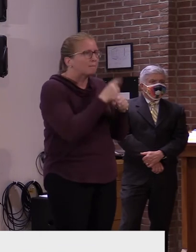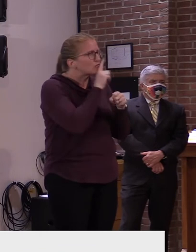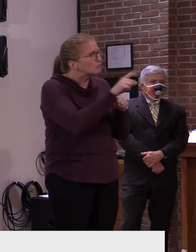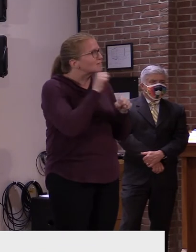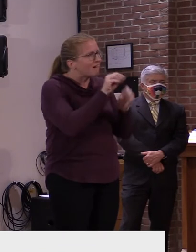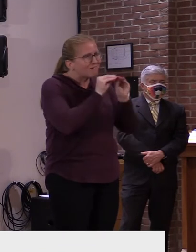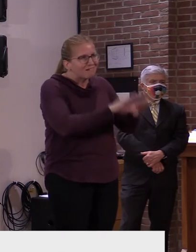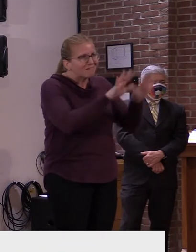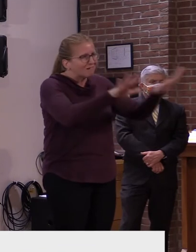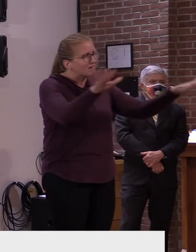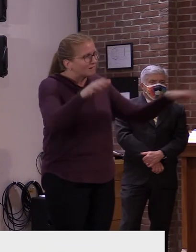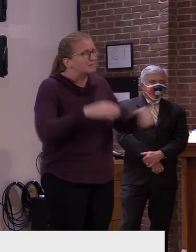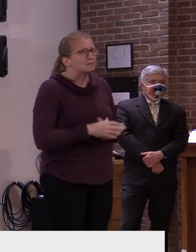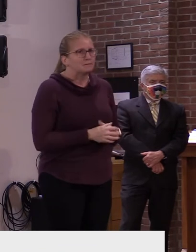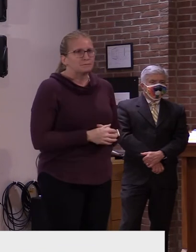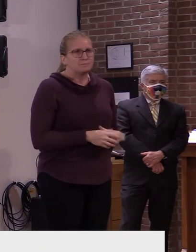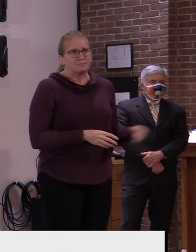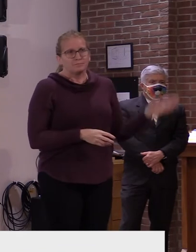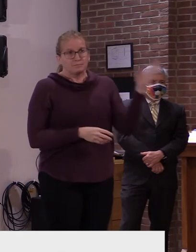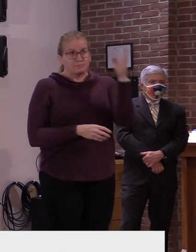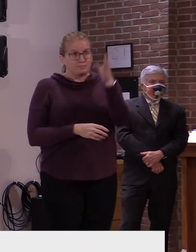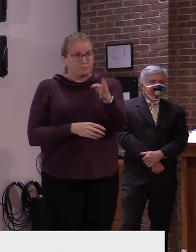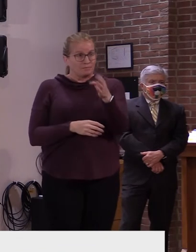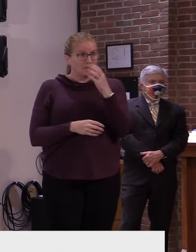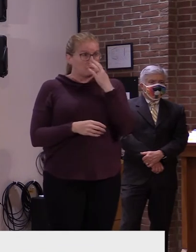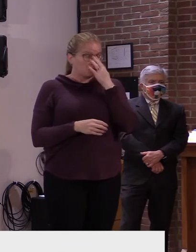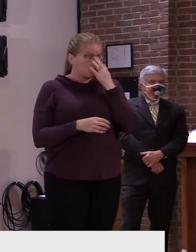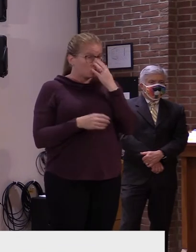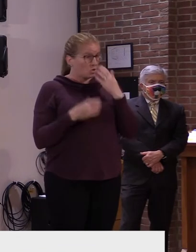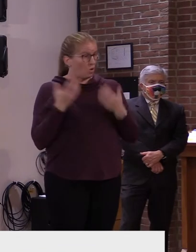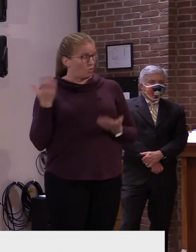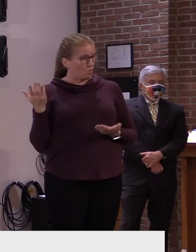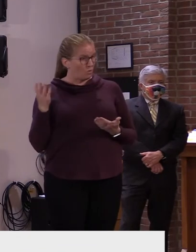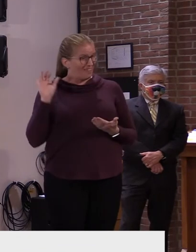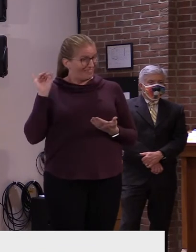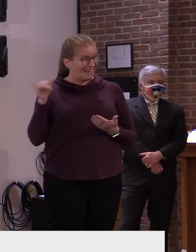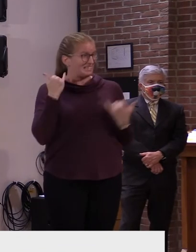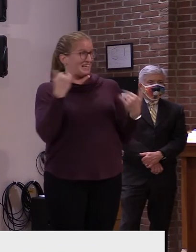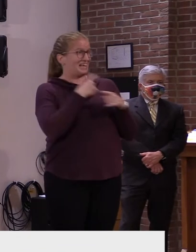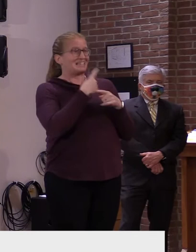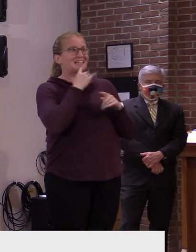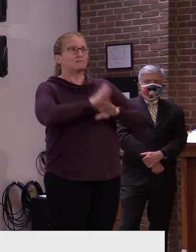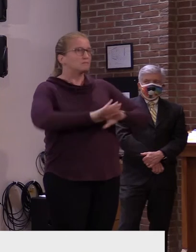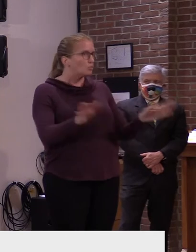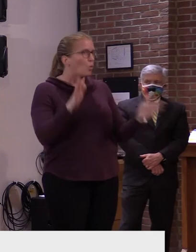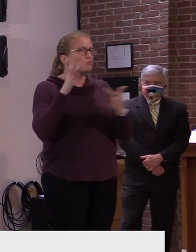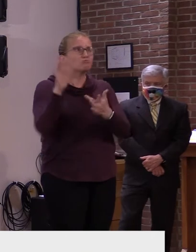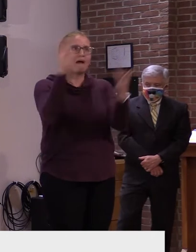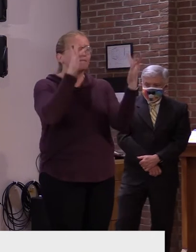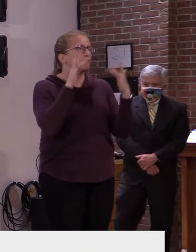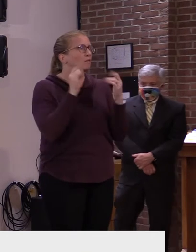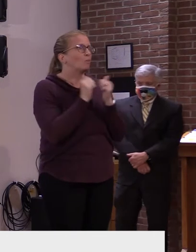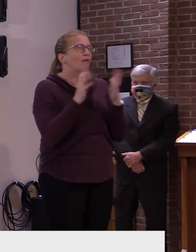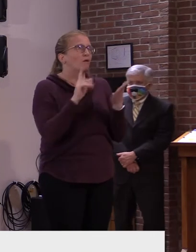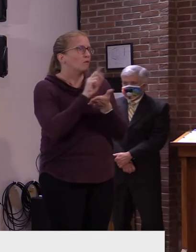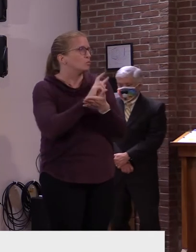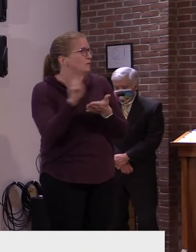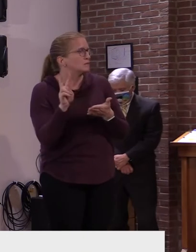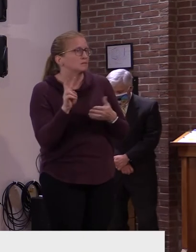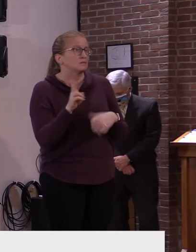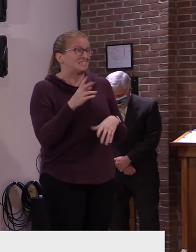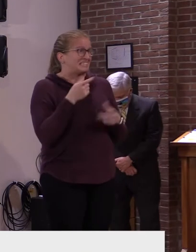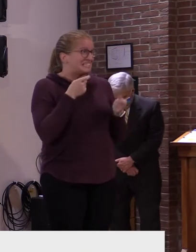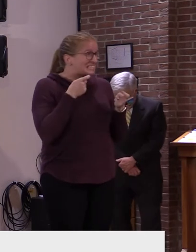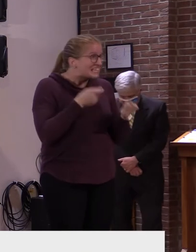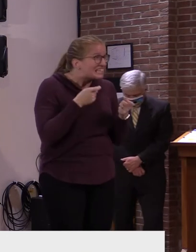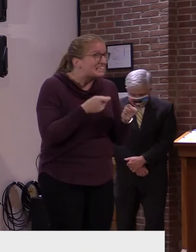governor what would be the effect of these restrictions now on the hospitality and um the ski industry right at a